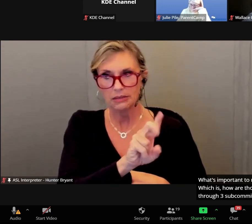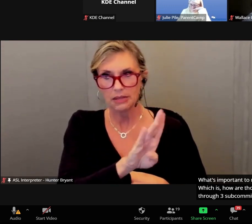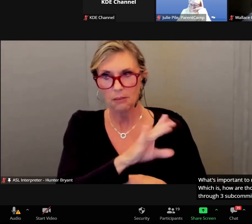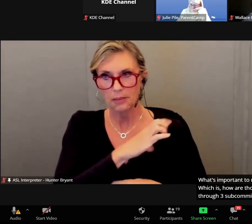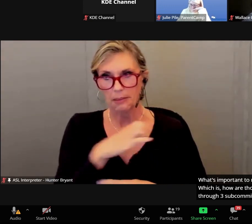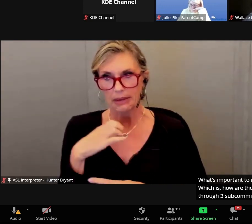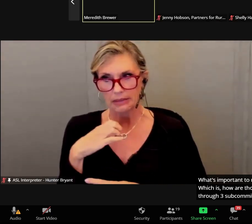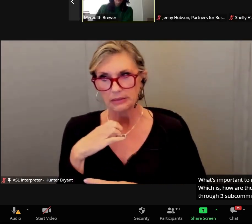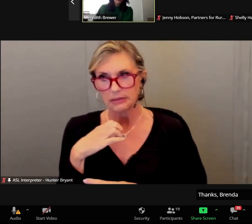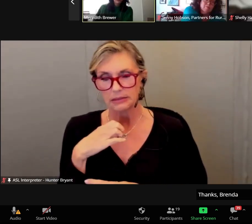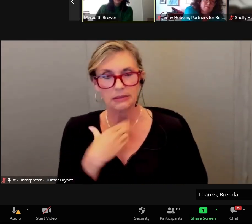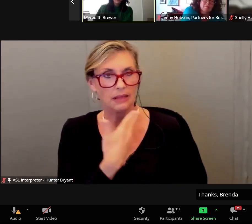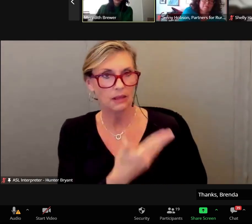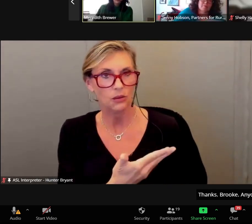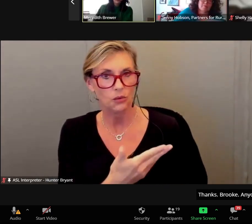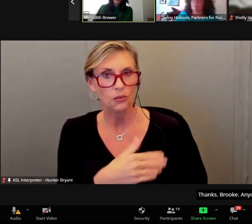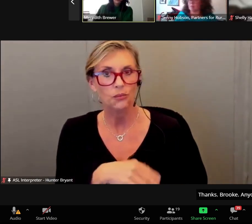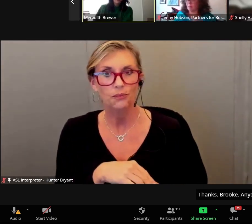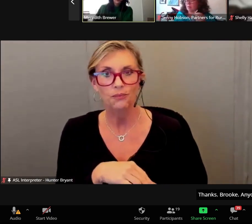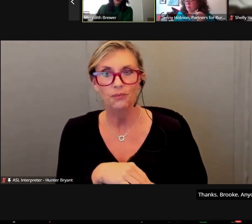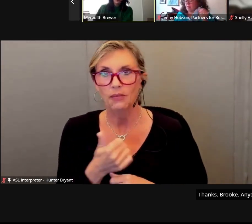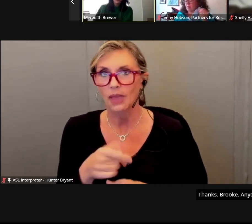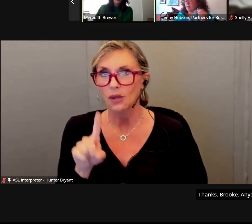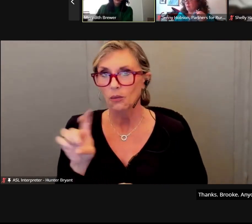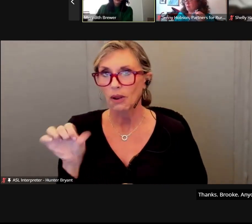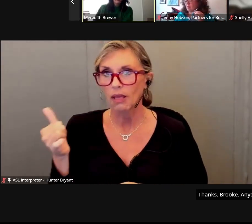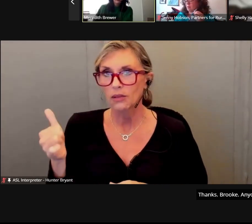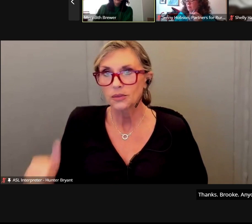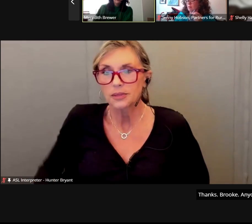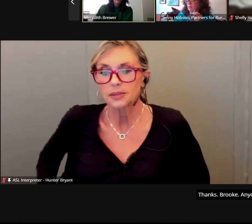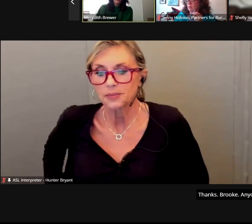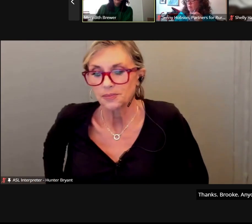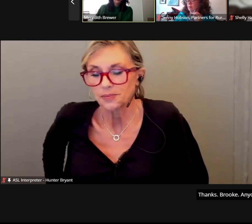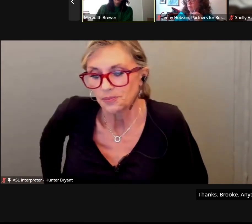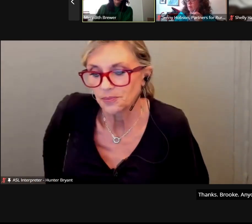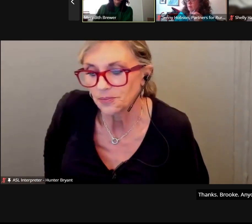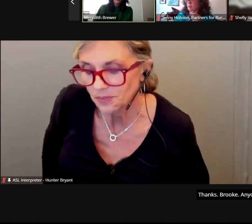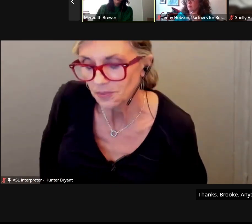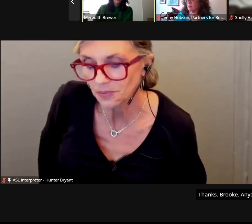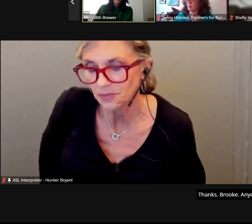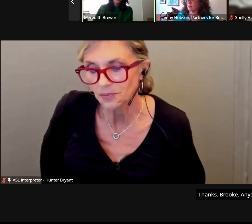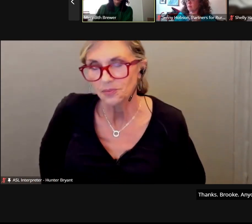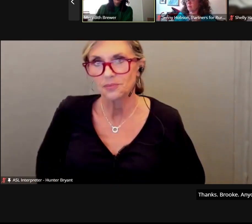Thanks, Brooke. Anyone else from our group?